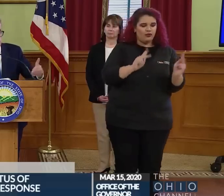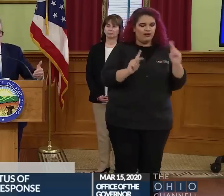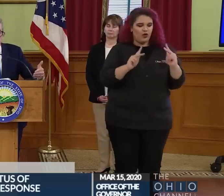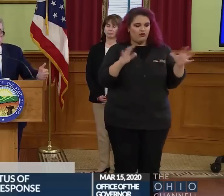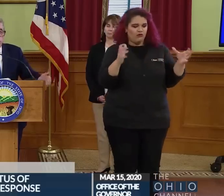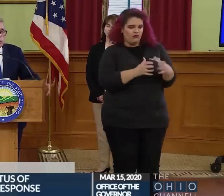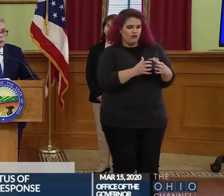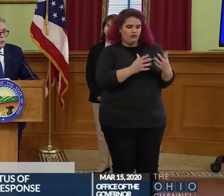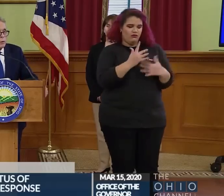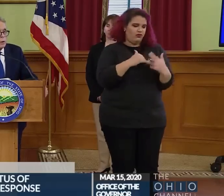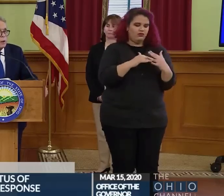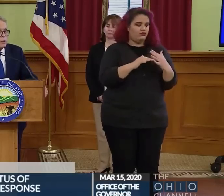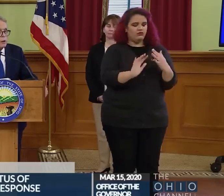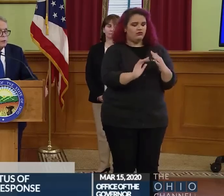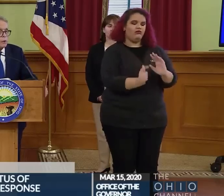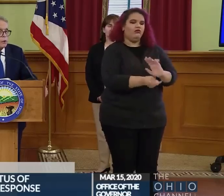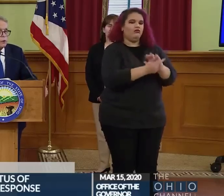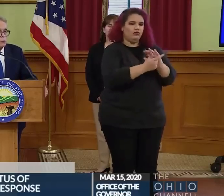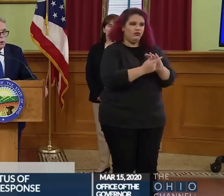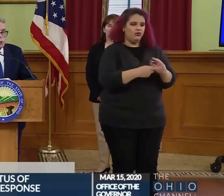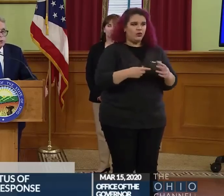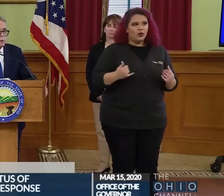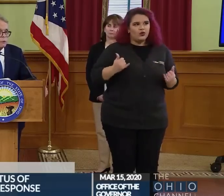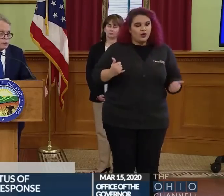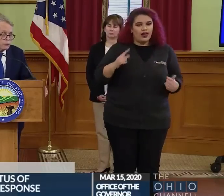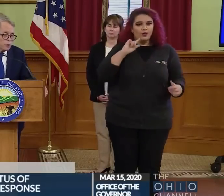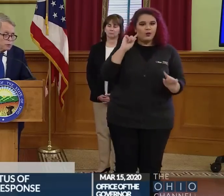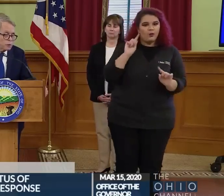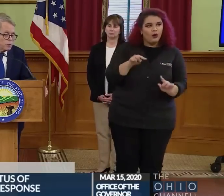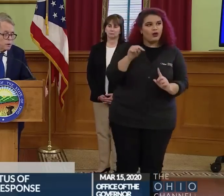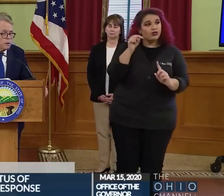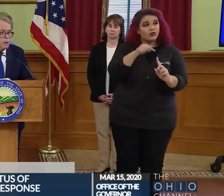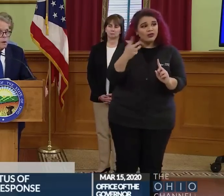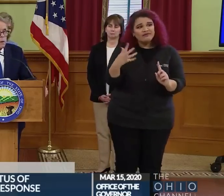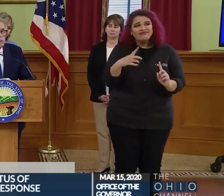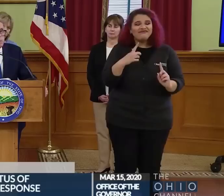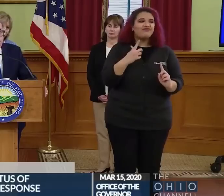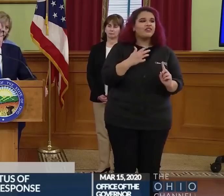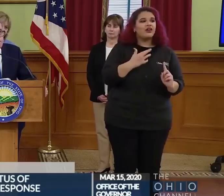or what the orders were today in regard to the bars and the restaurants.